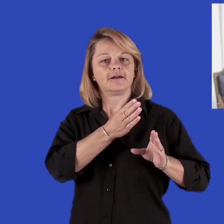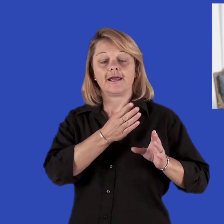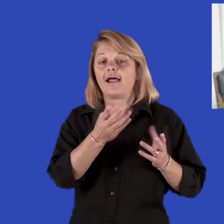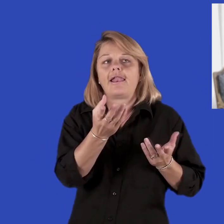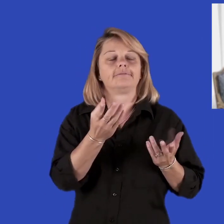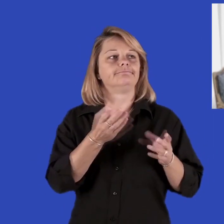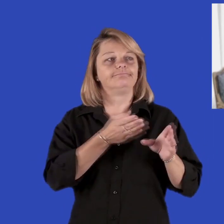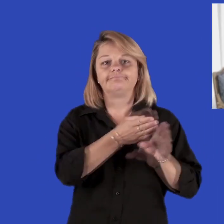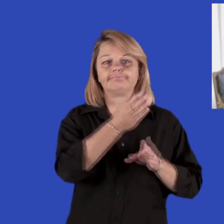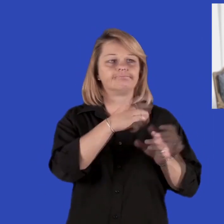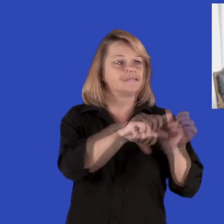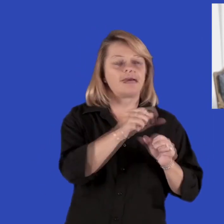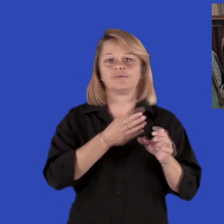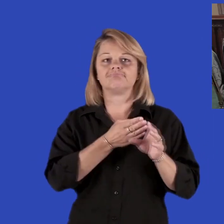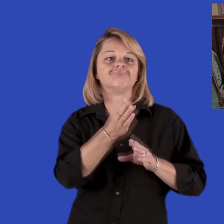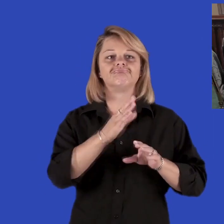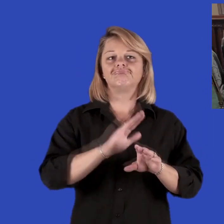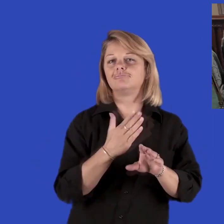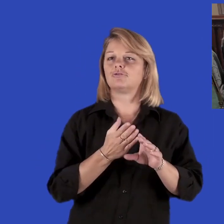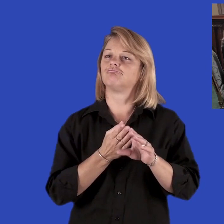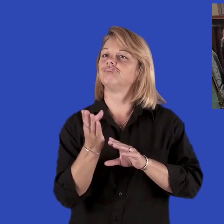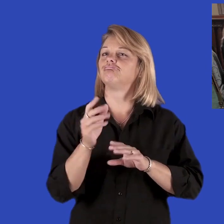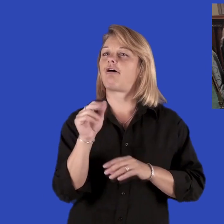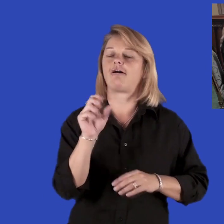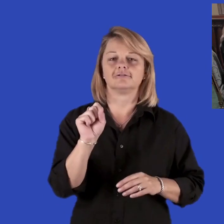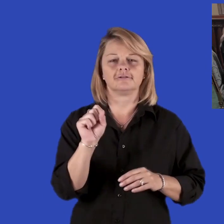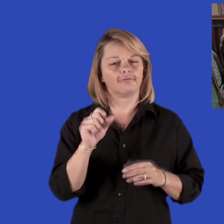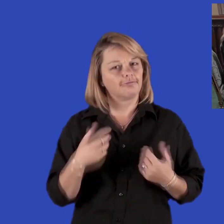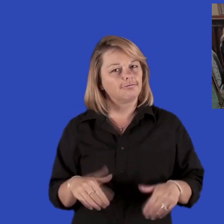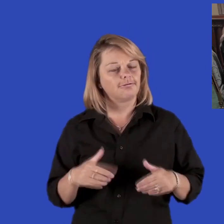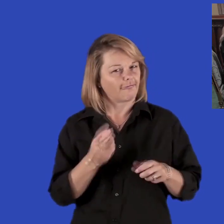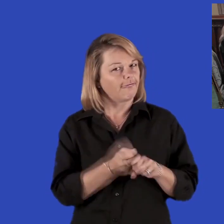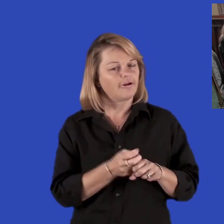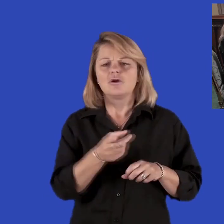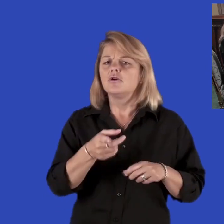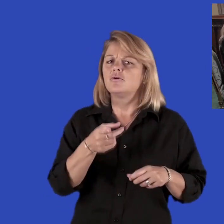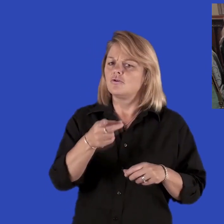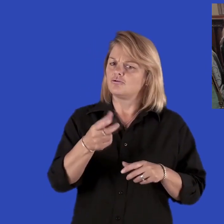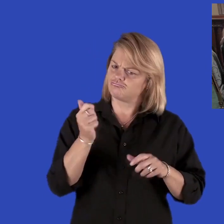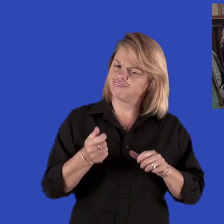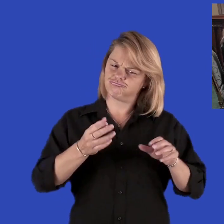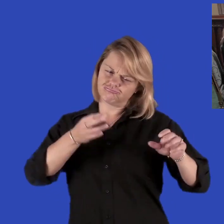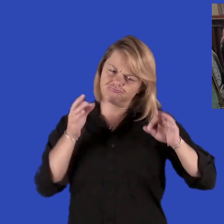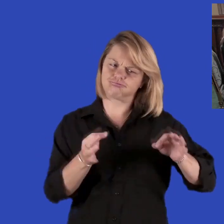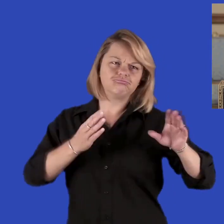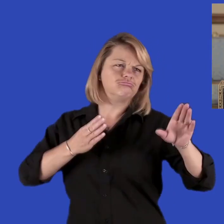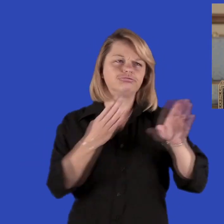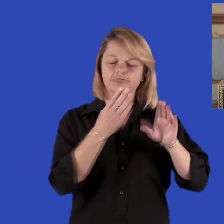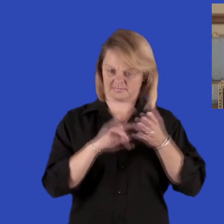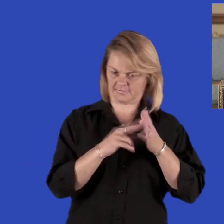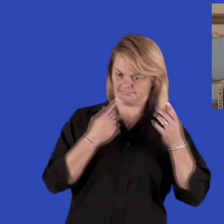life-changing, like to decide whether or not to go into science or into music or the arts. So how did you empower yourself